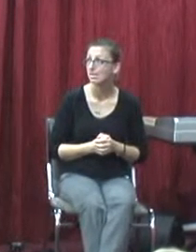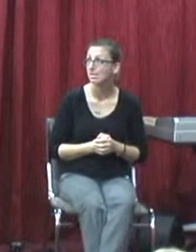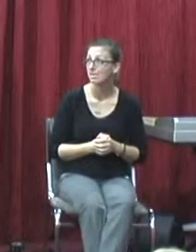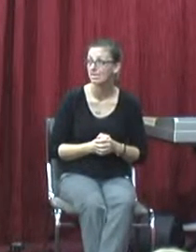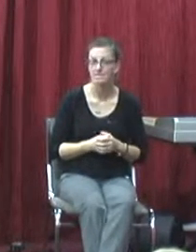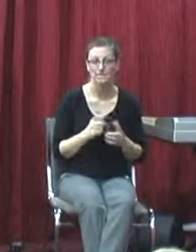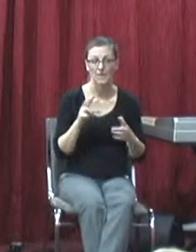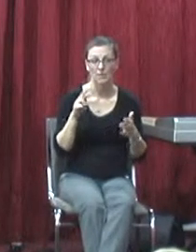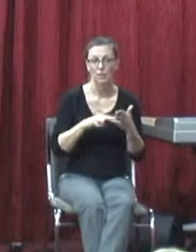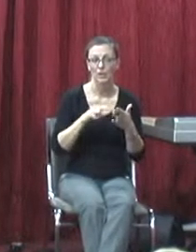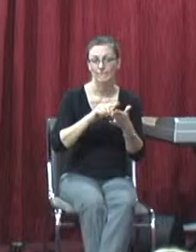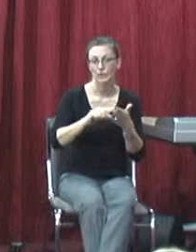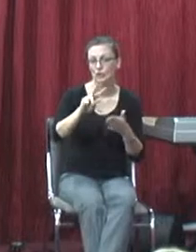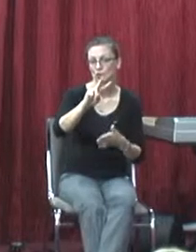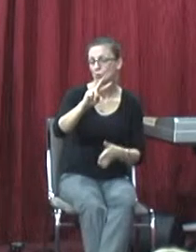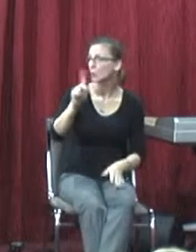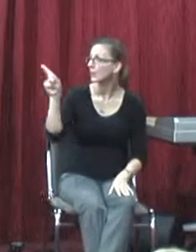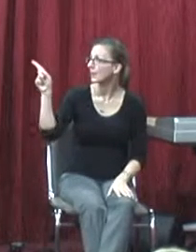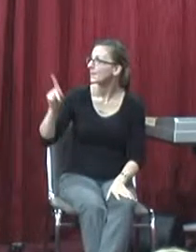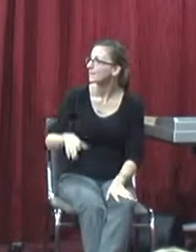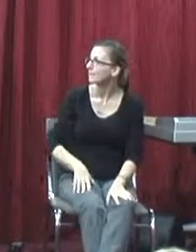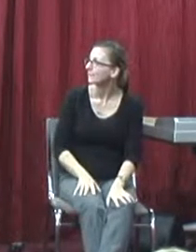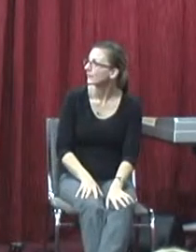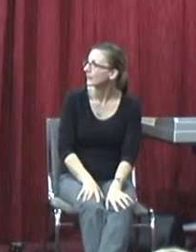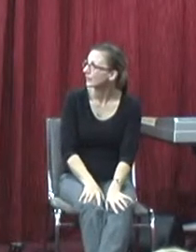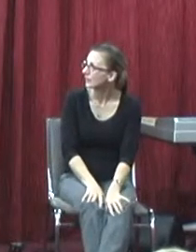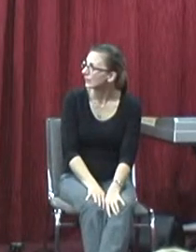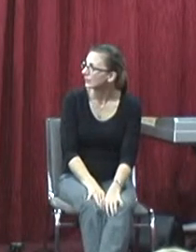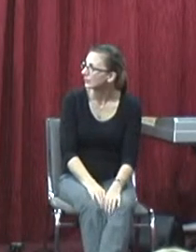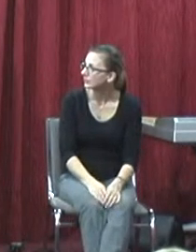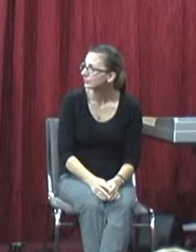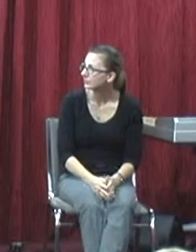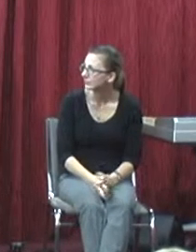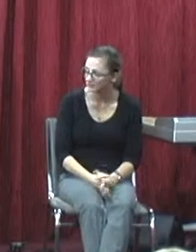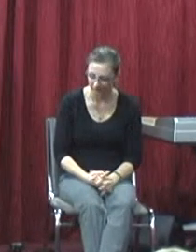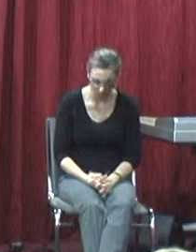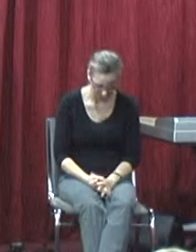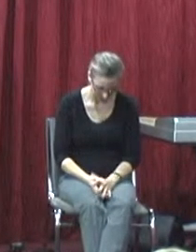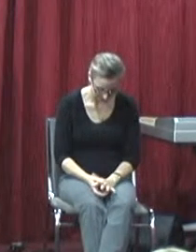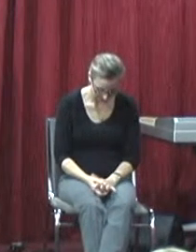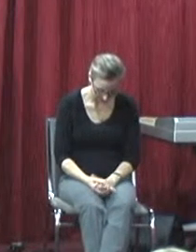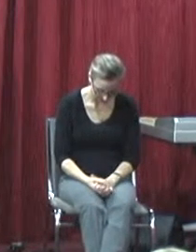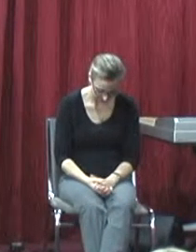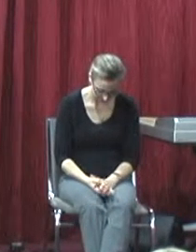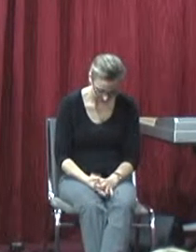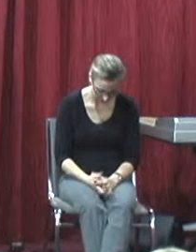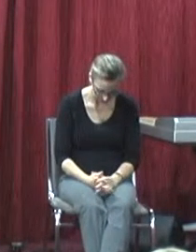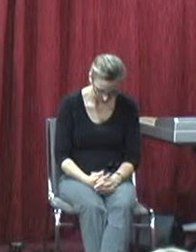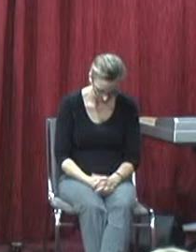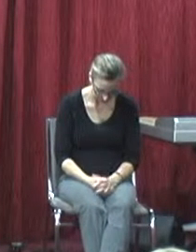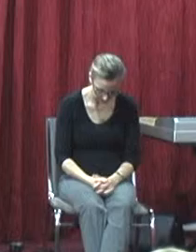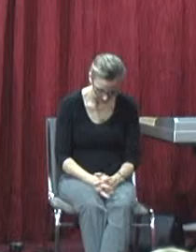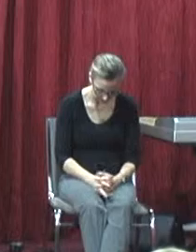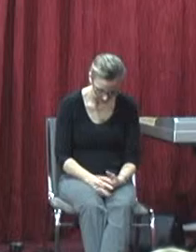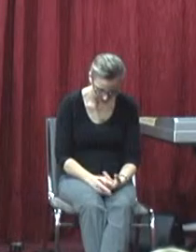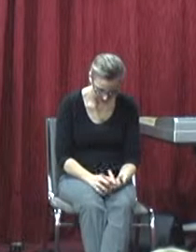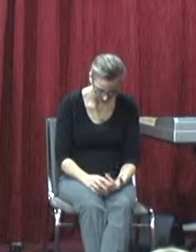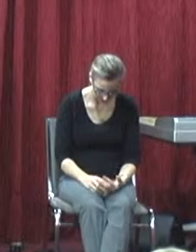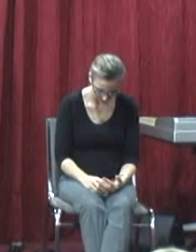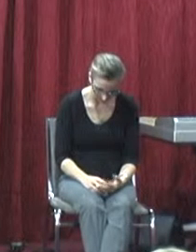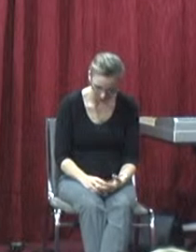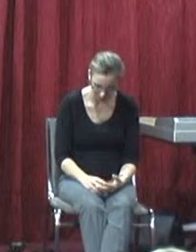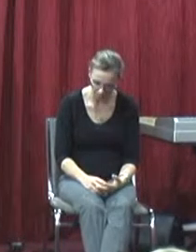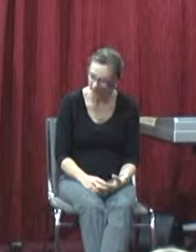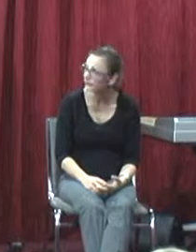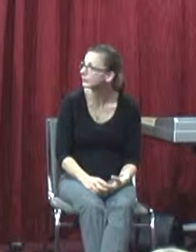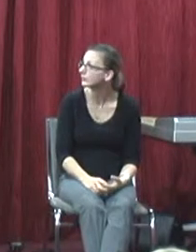But look at verse 2. But Adonai, the Lord, was with Joseph. So he became a successful man in the house of his master,